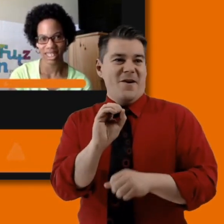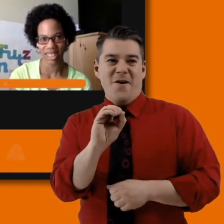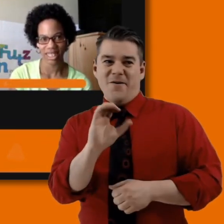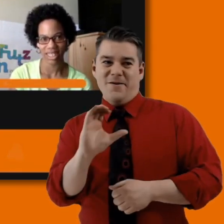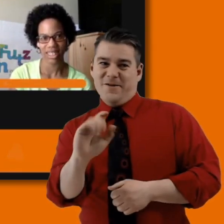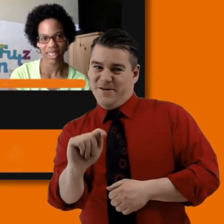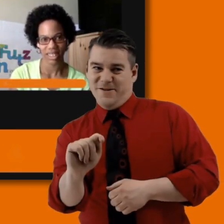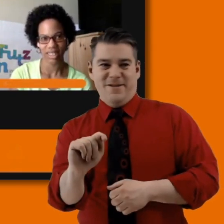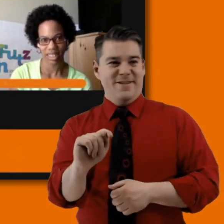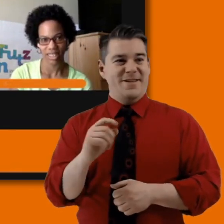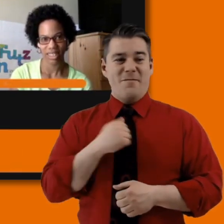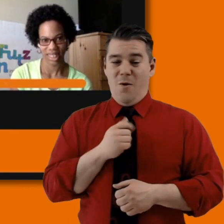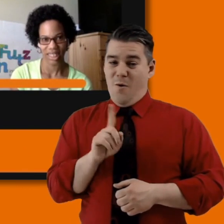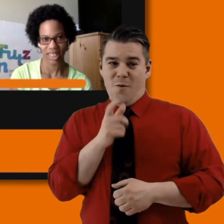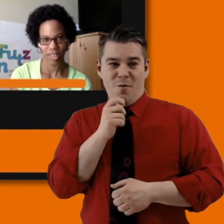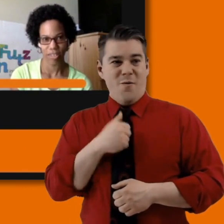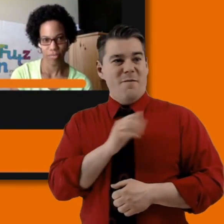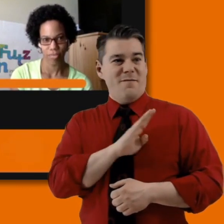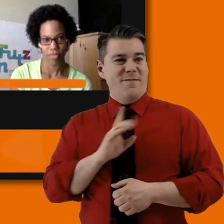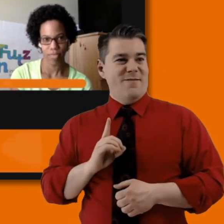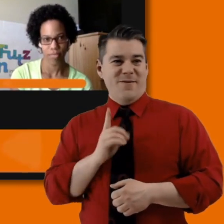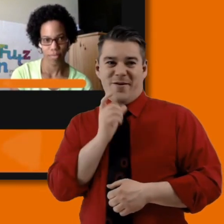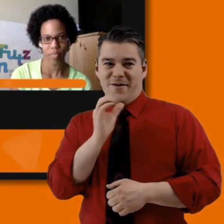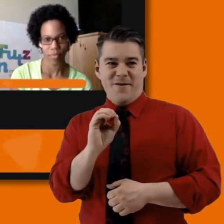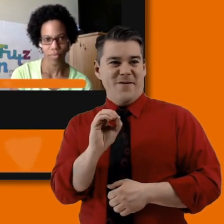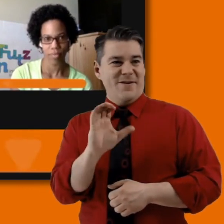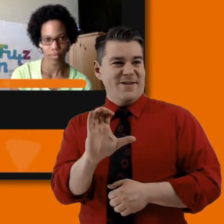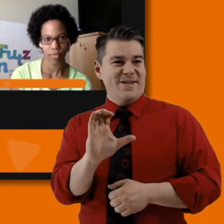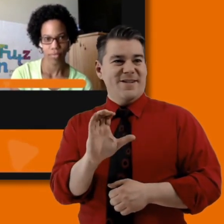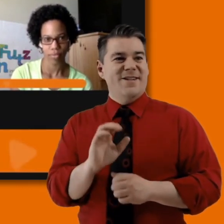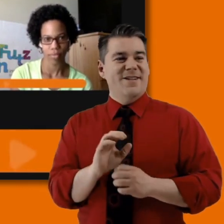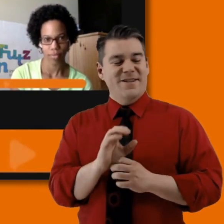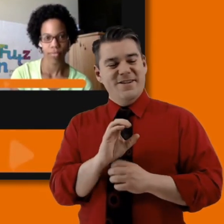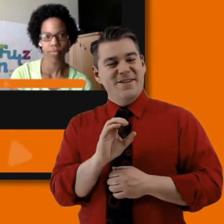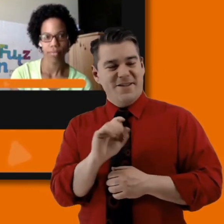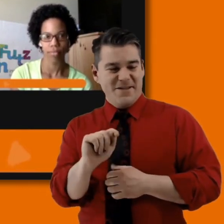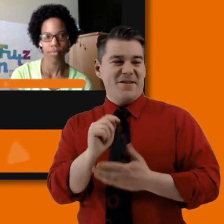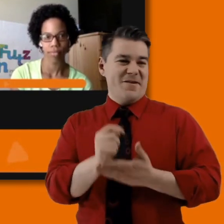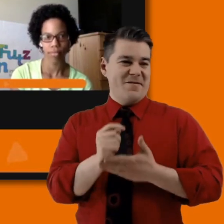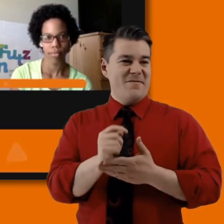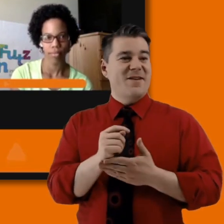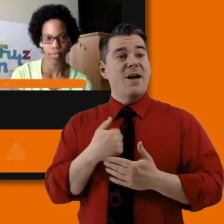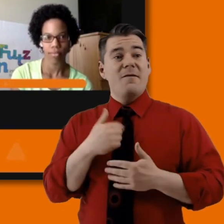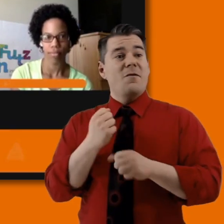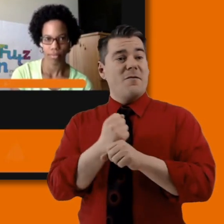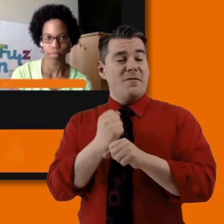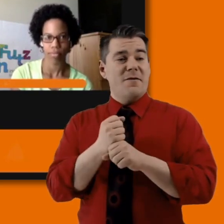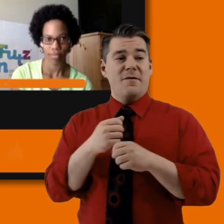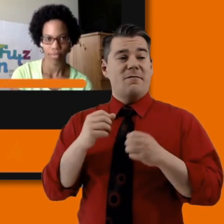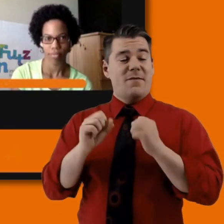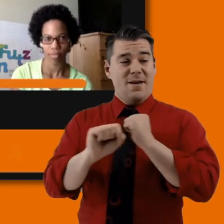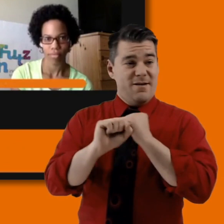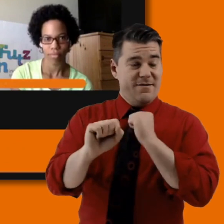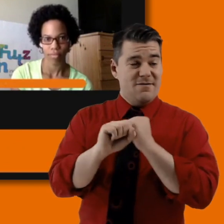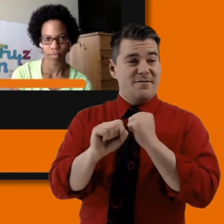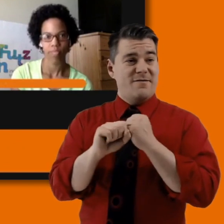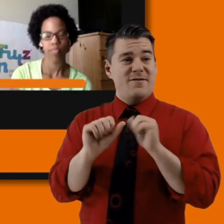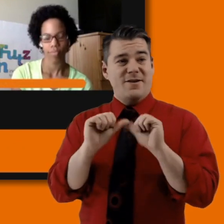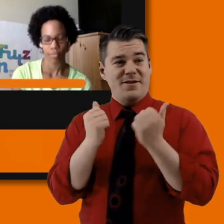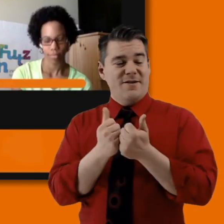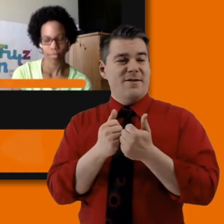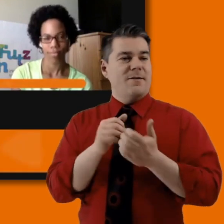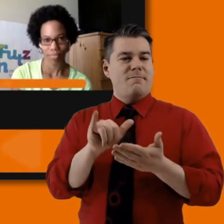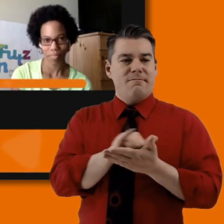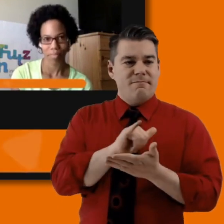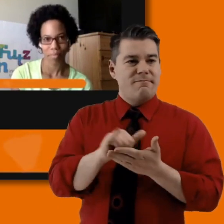have occupational therapy in their background. I've worked in advertising agencies in Manhattan and Chicago for